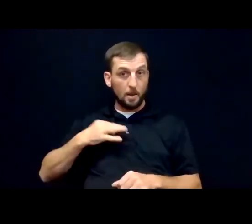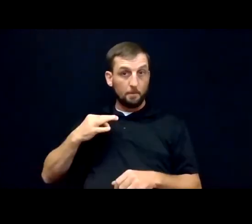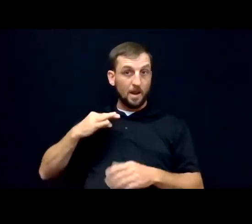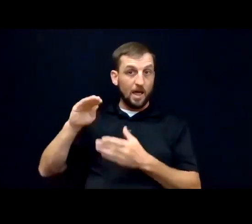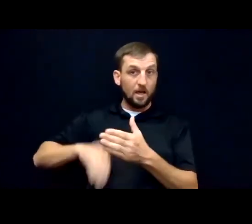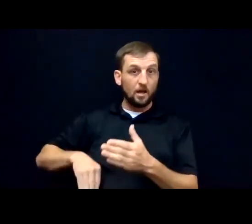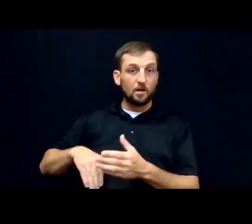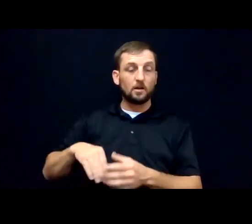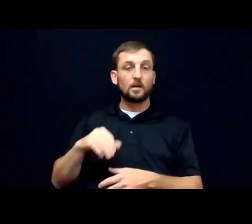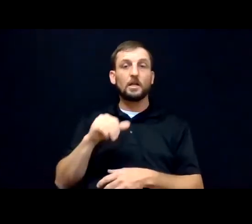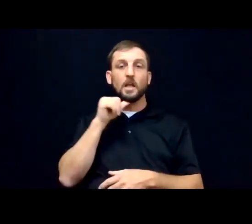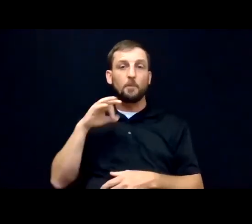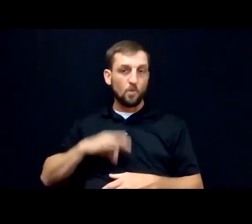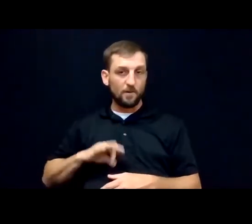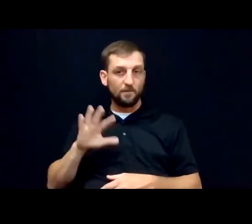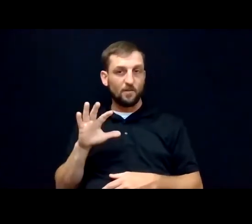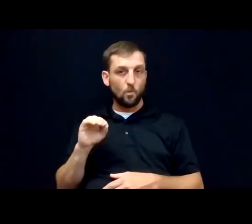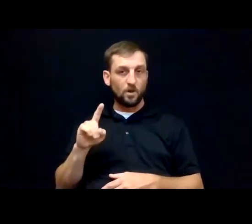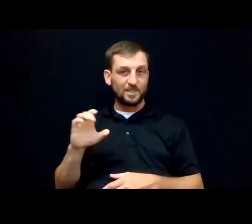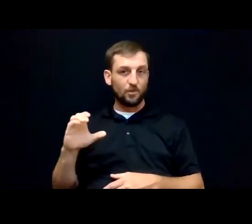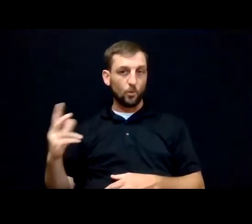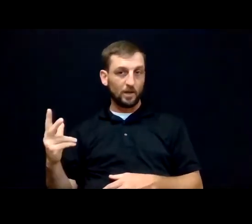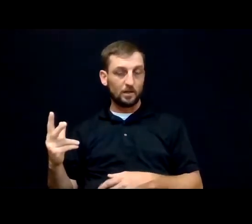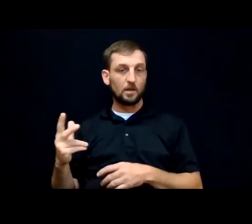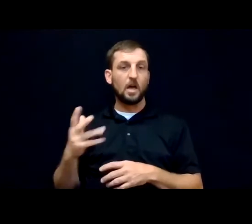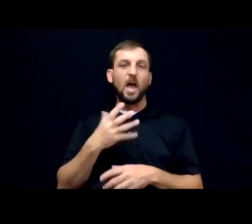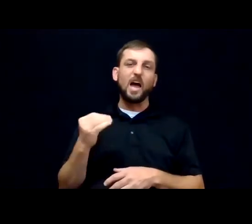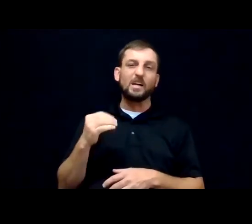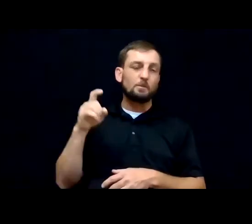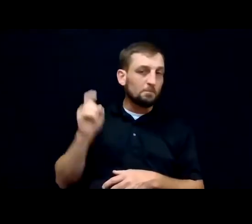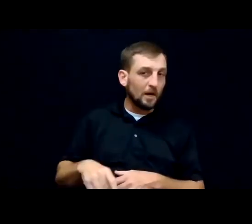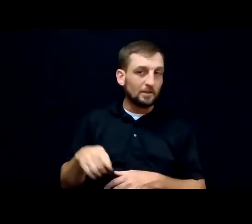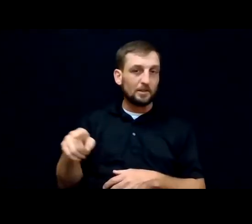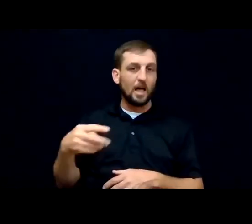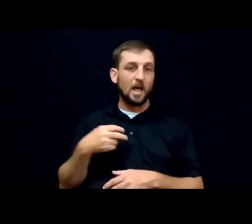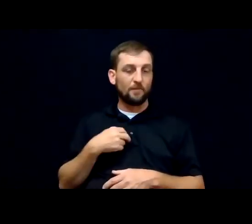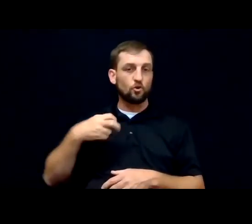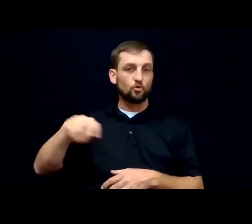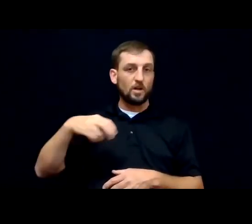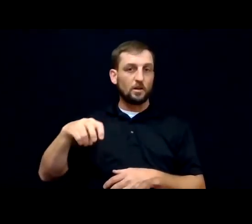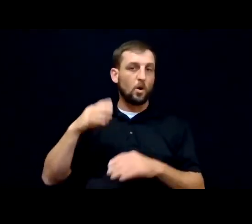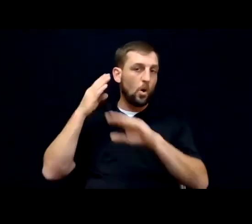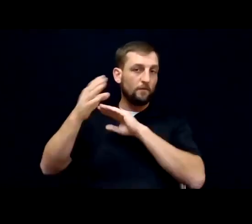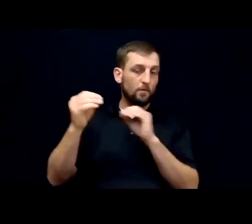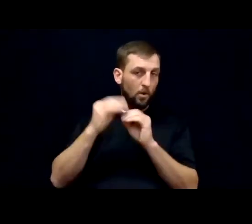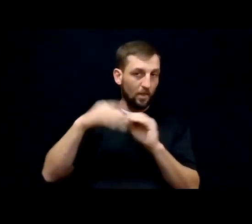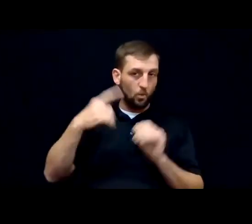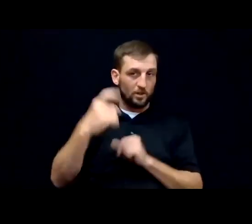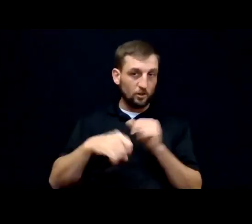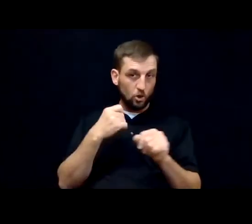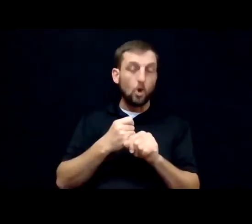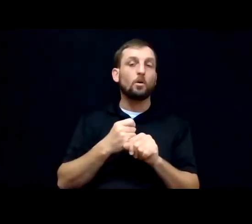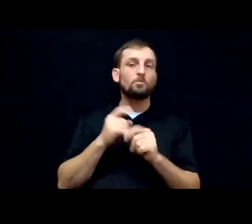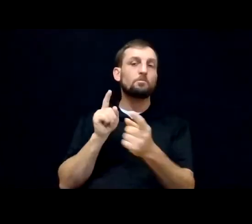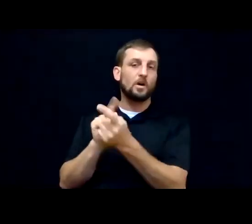are a nonprofit 501c3 program, and they must have a transportation program for more than a year to qualify. The